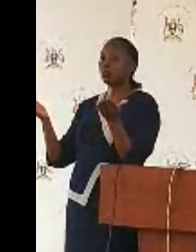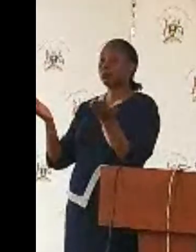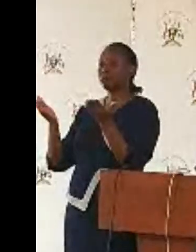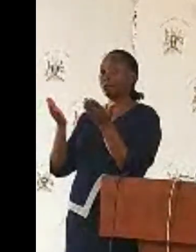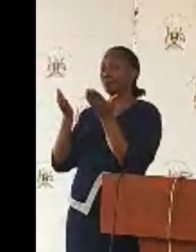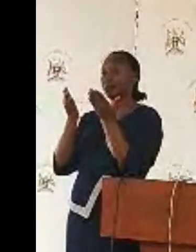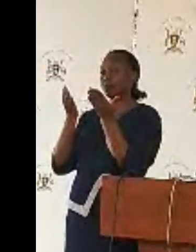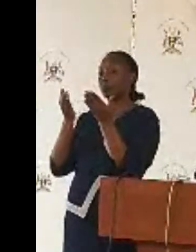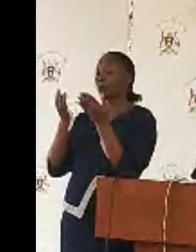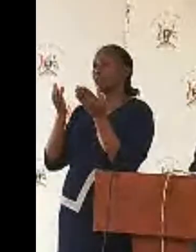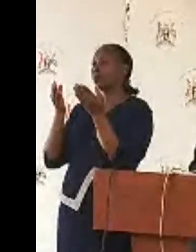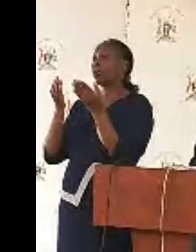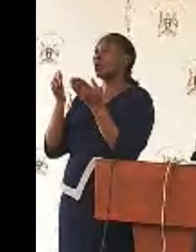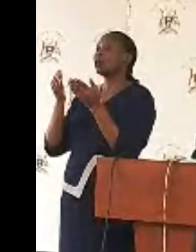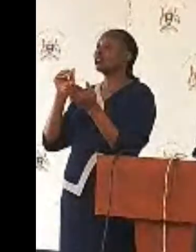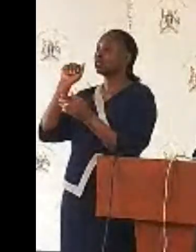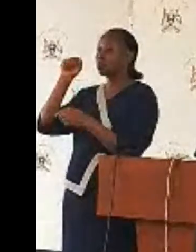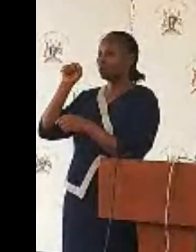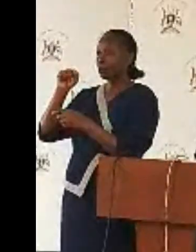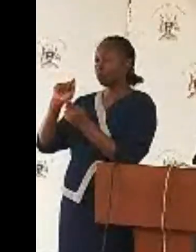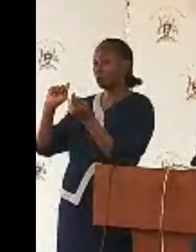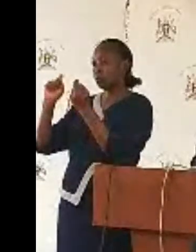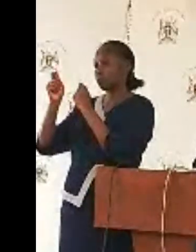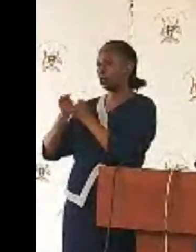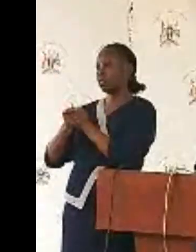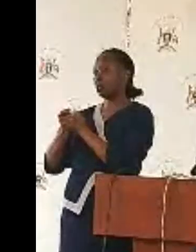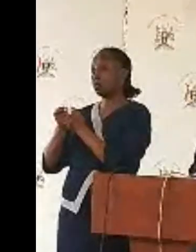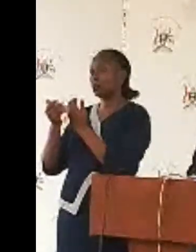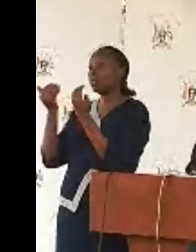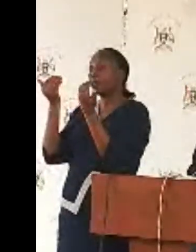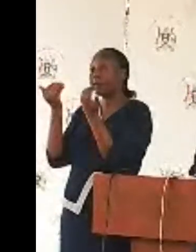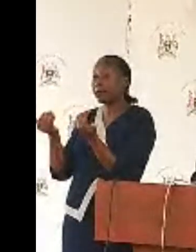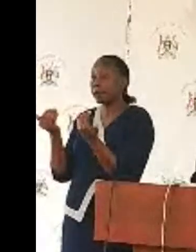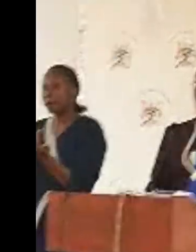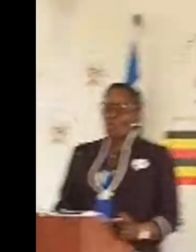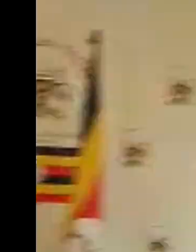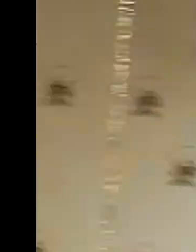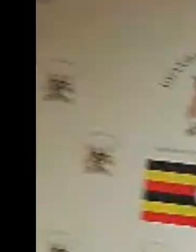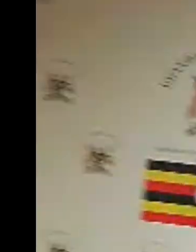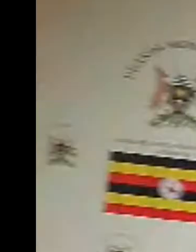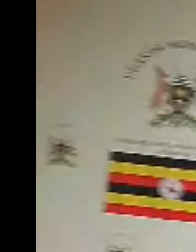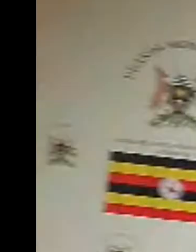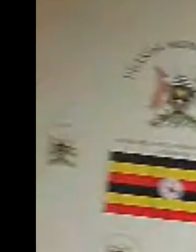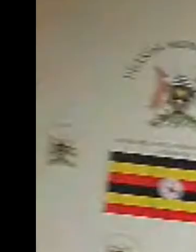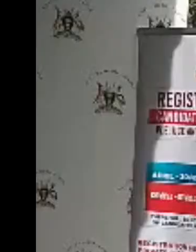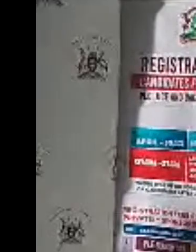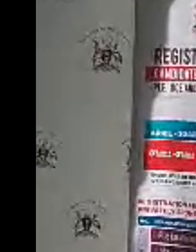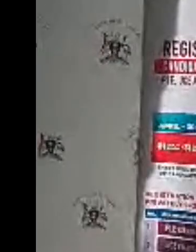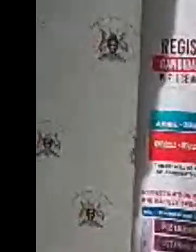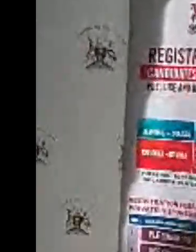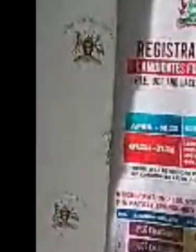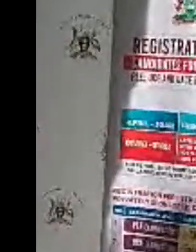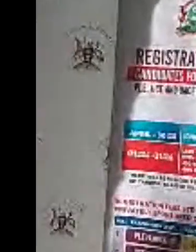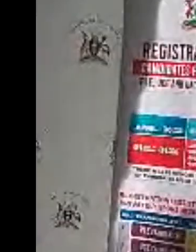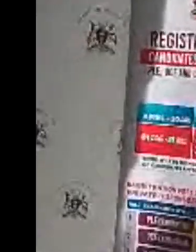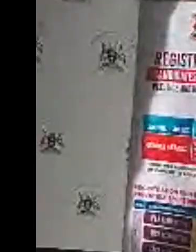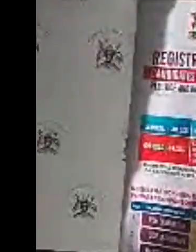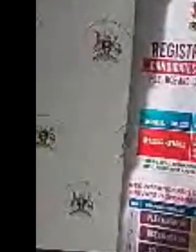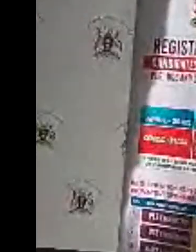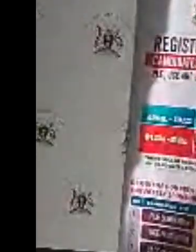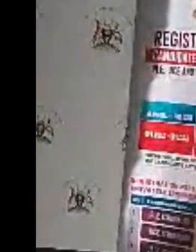nti kikyasoboka okukyusaamu mu budde buno tukyali mu nkola ey'okwewandiisa mu budde obwa